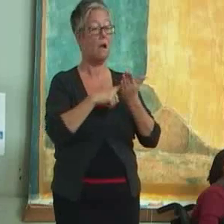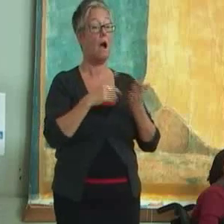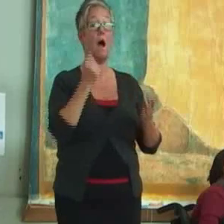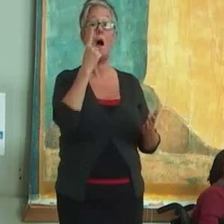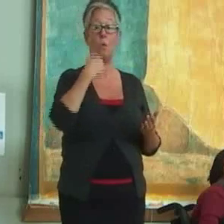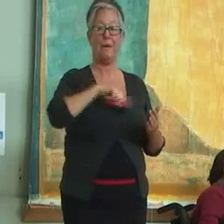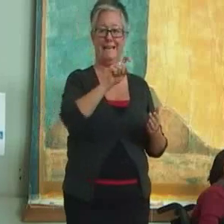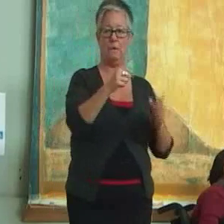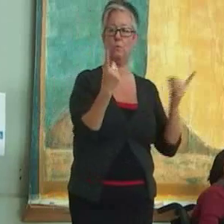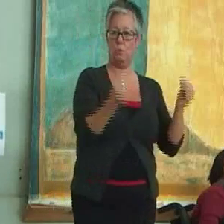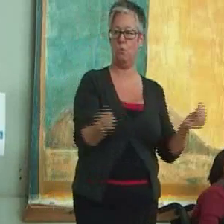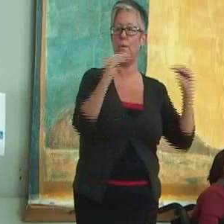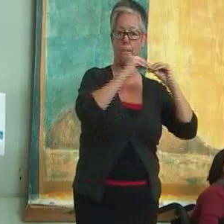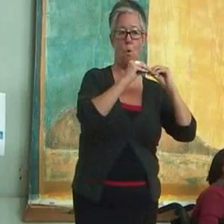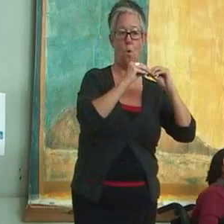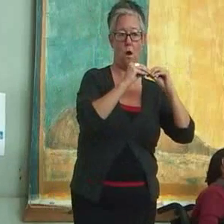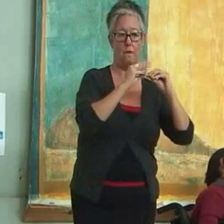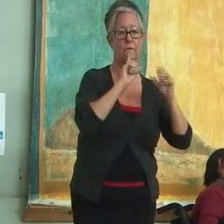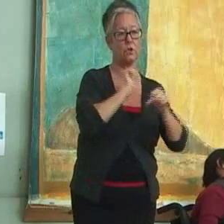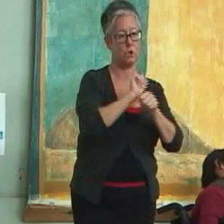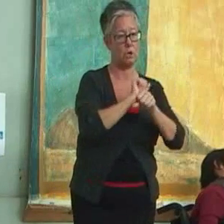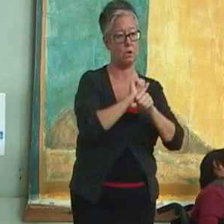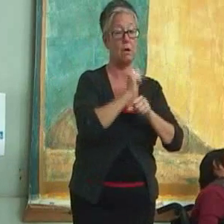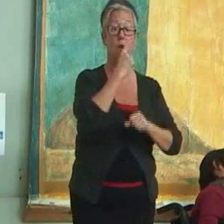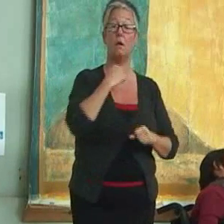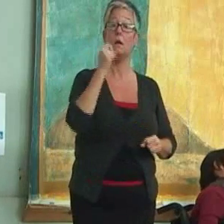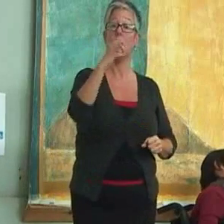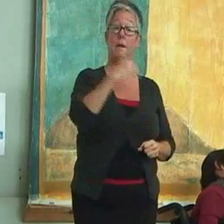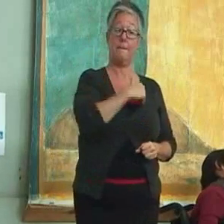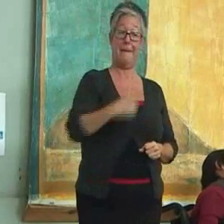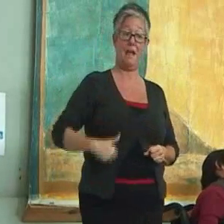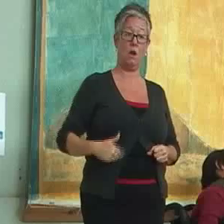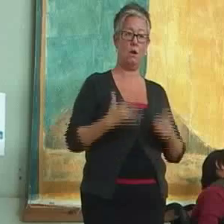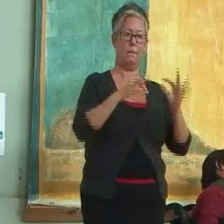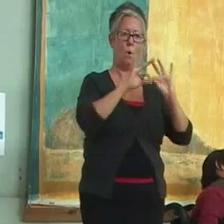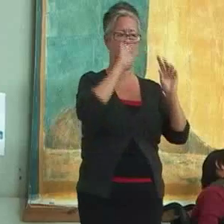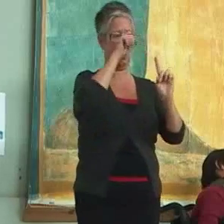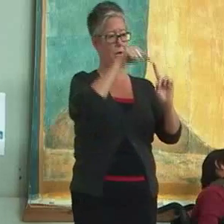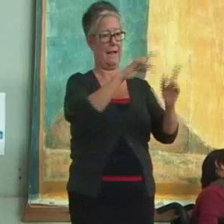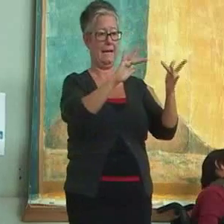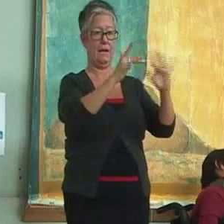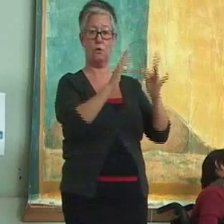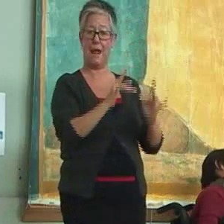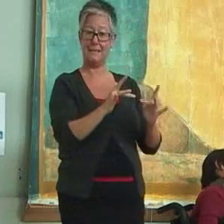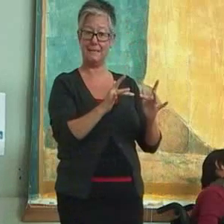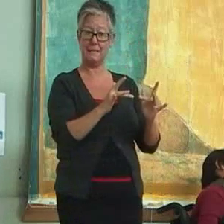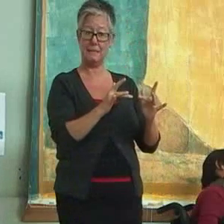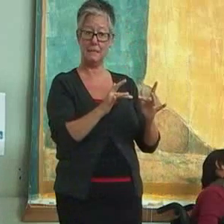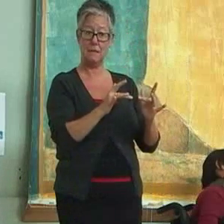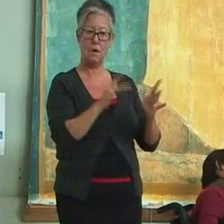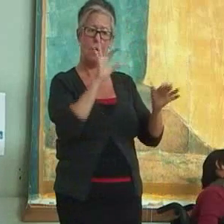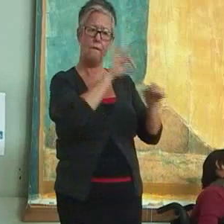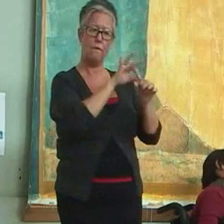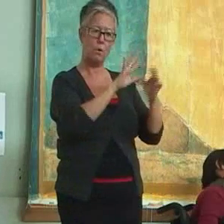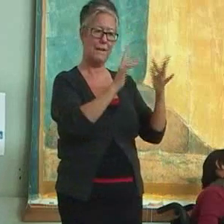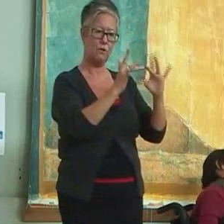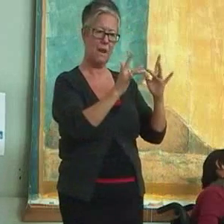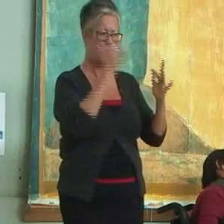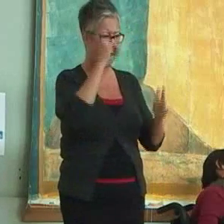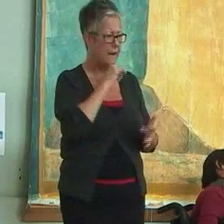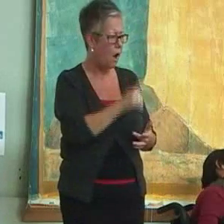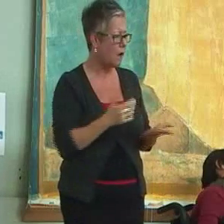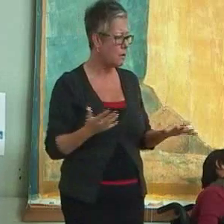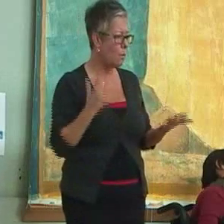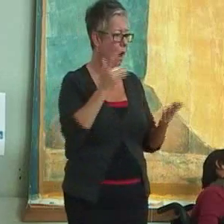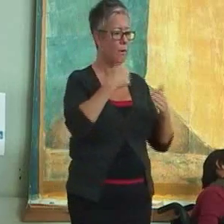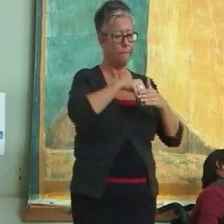for example, as mayor, I want to make sure that people can vote through the internet, because there's no reason why you have to go to the actual polling